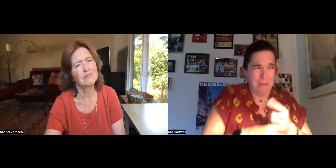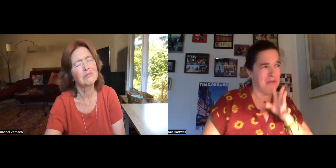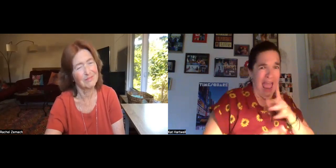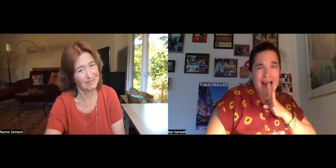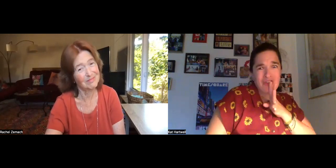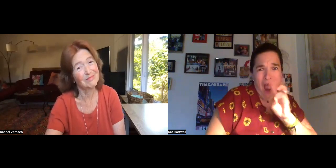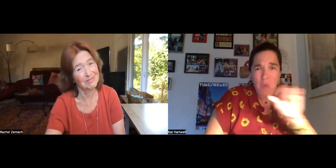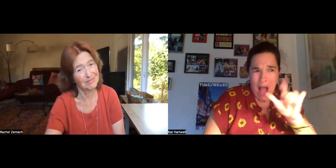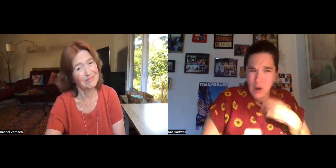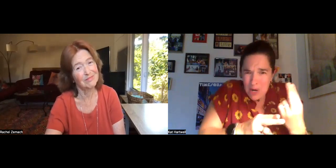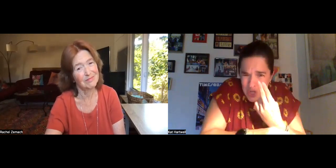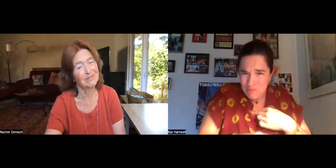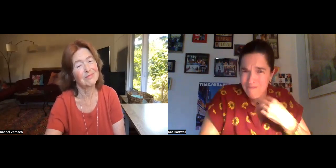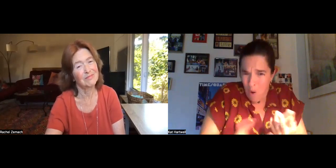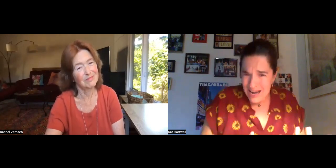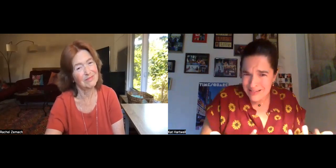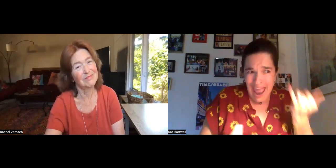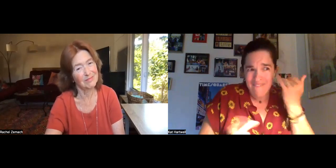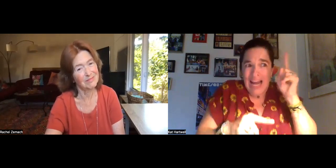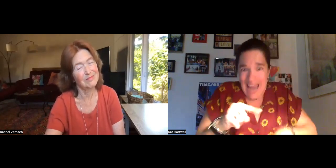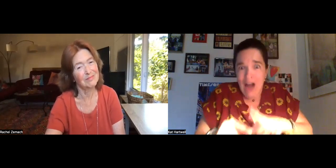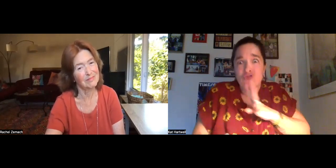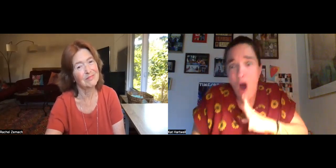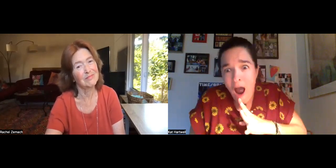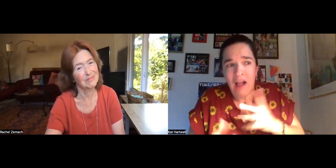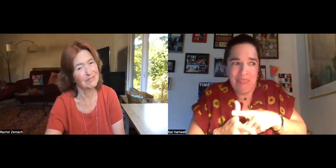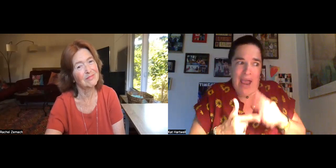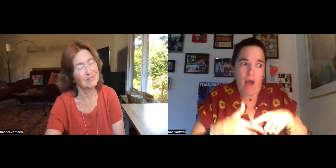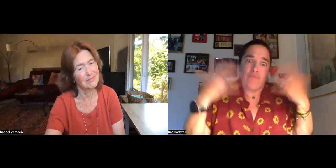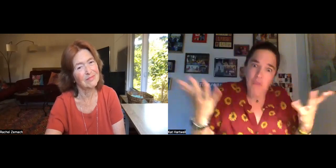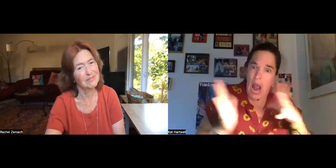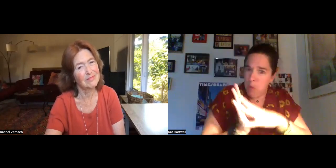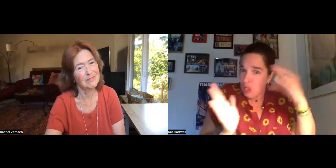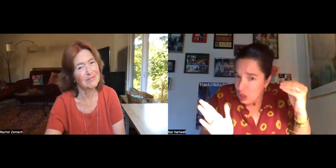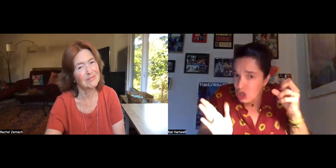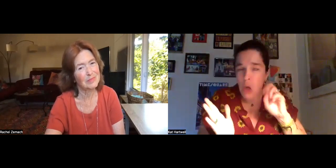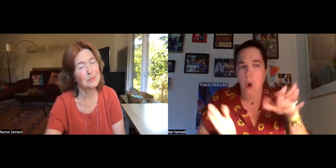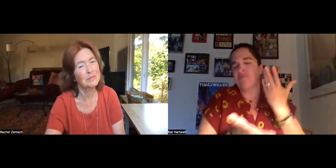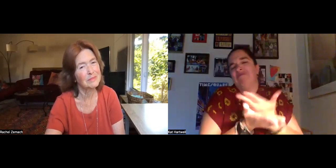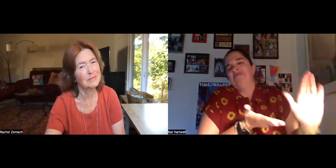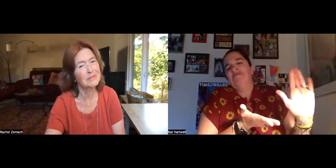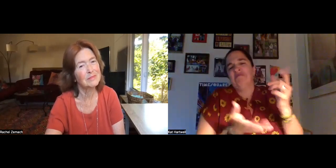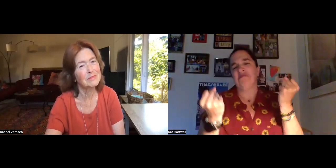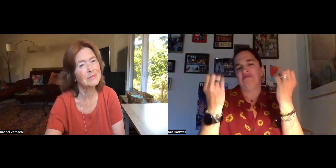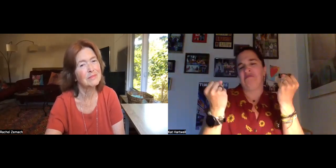mean, I talk well, so I'm going to use my voice. If I can't talk, then I will learn or